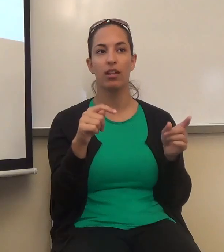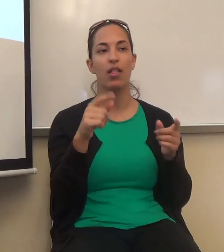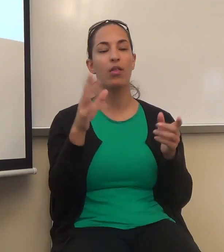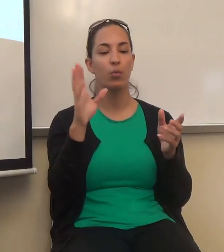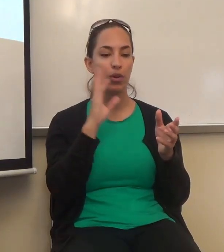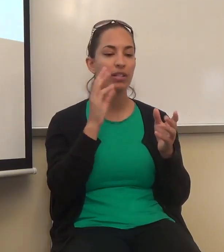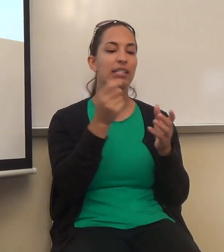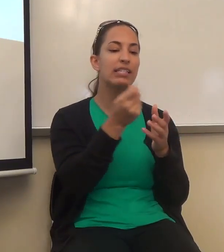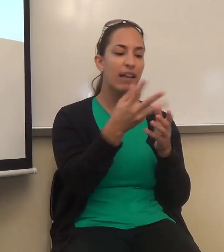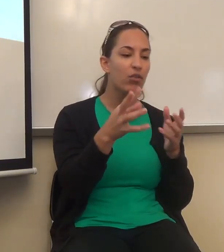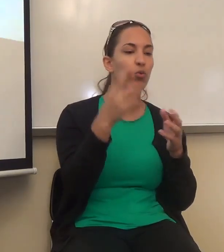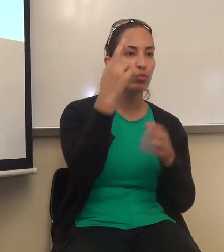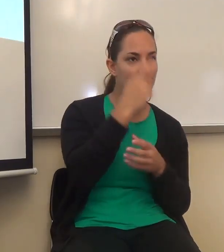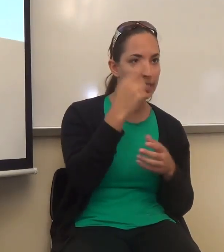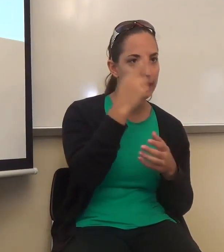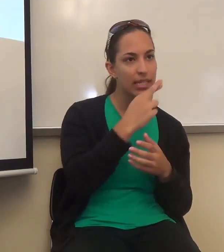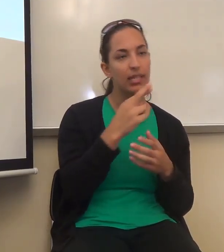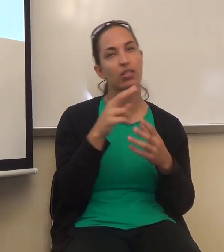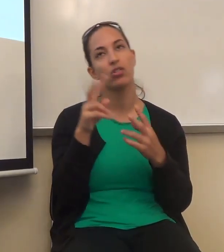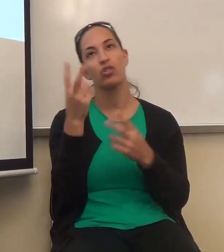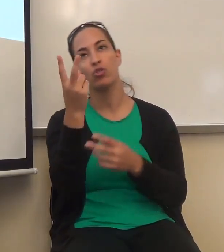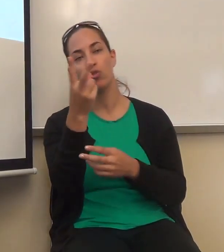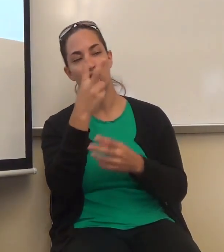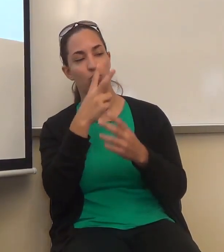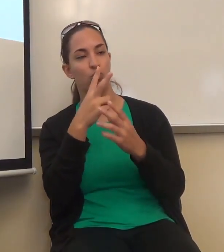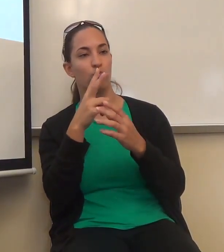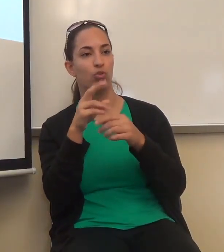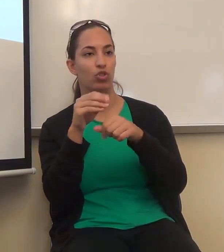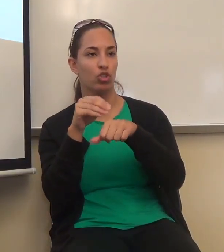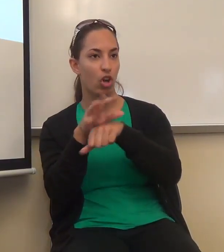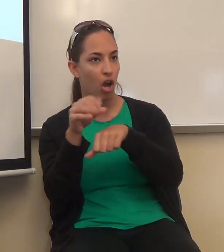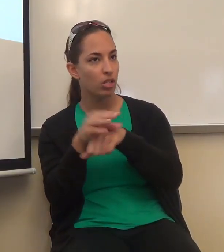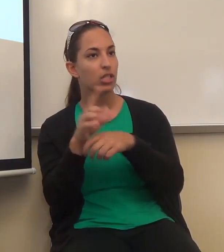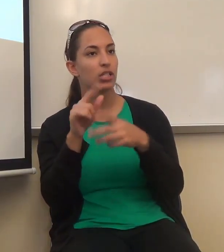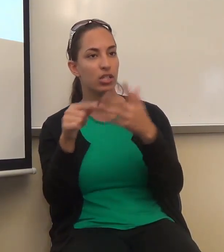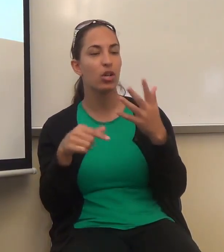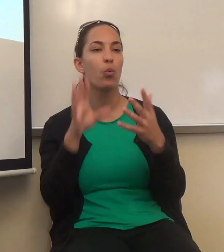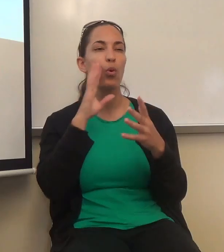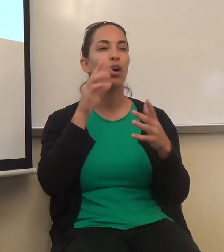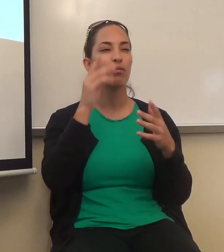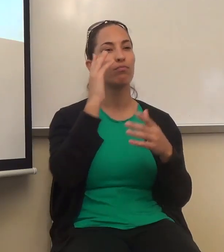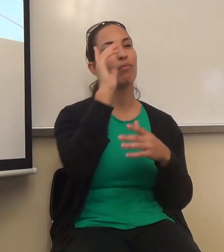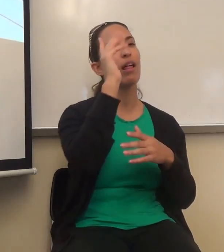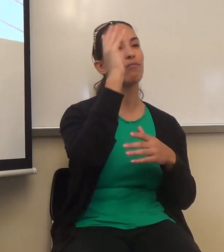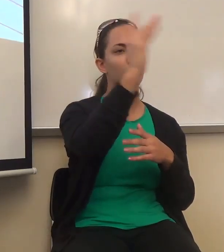are 2 chief causes. You guys know how to do that, okay? These get